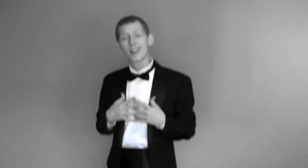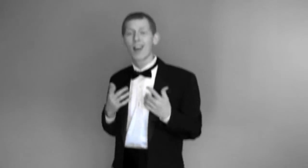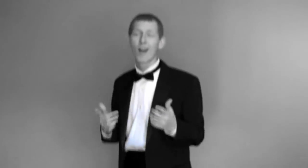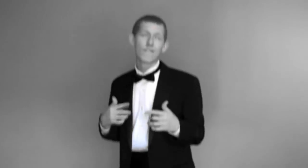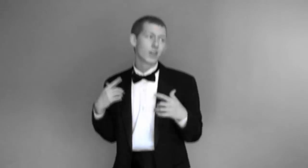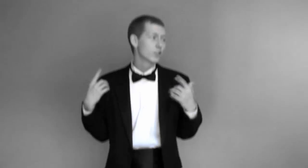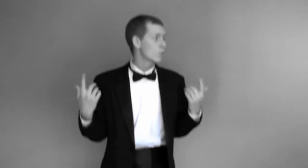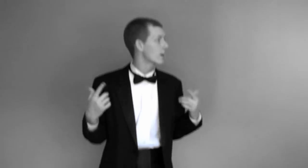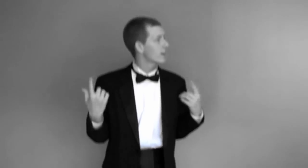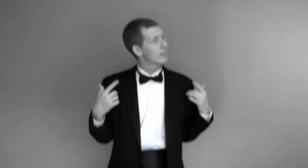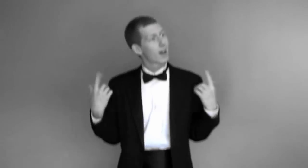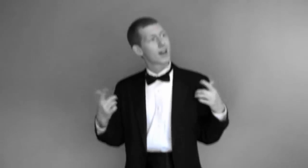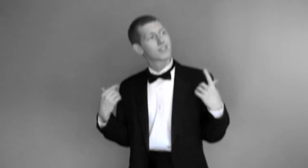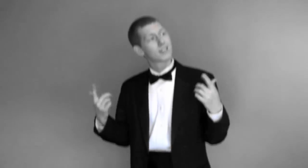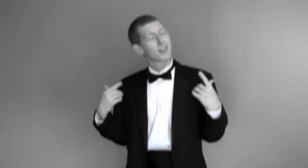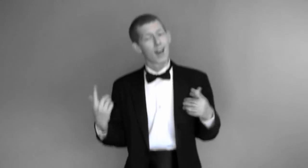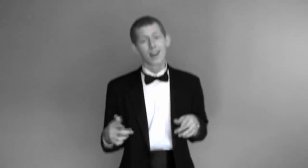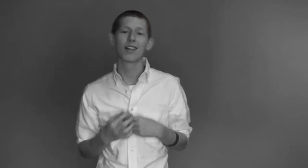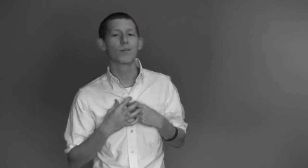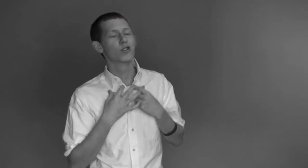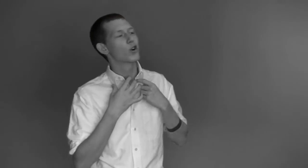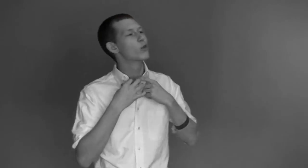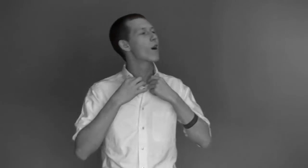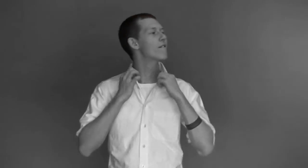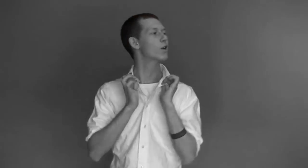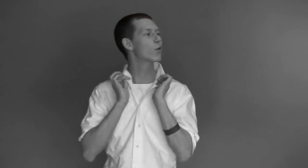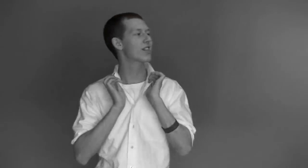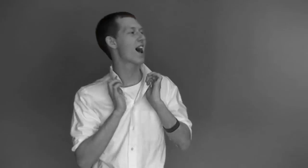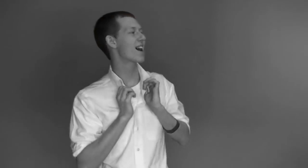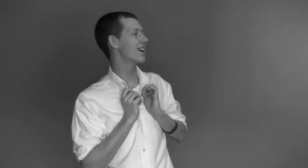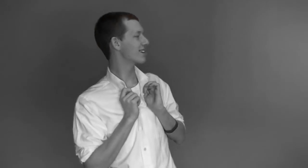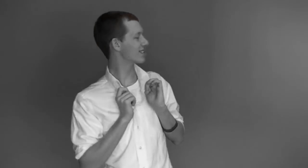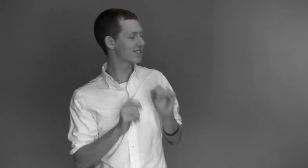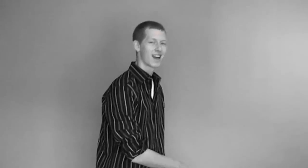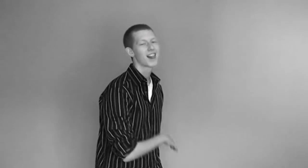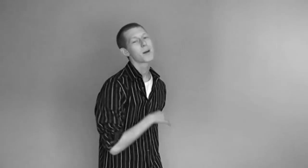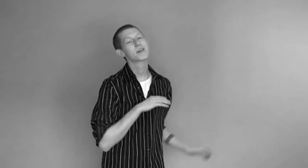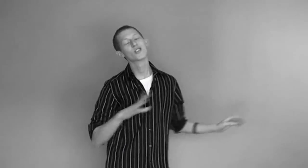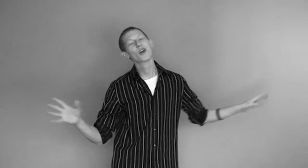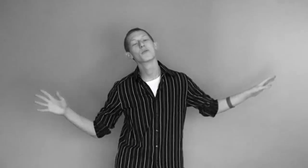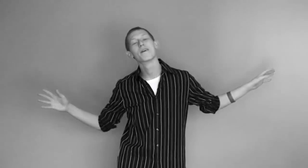Love is swinging in the air tonight. Let me show you a few things. Let me show you a